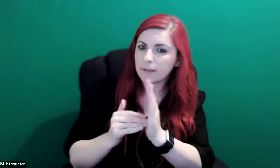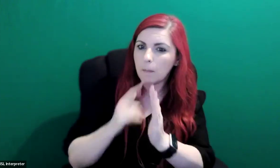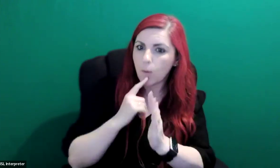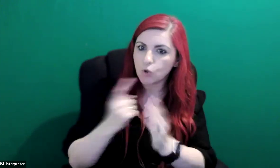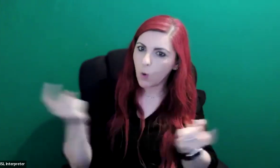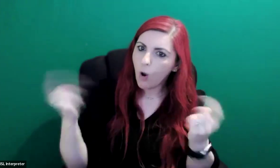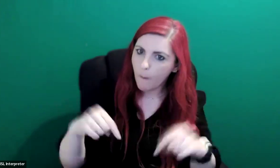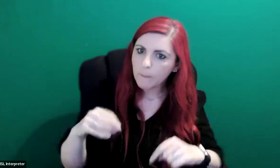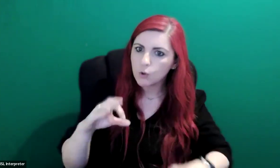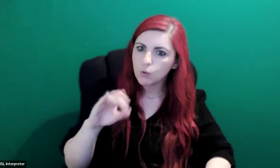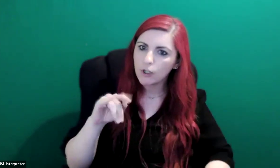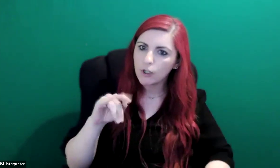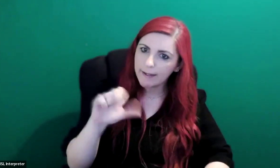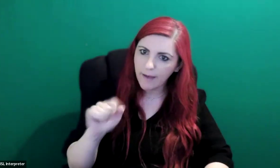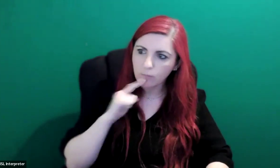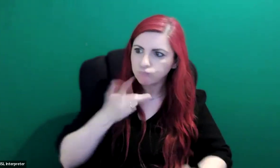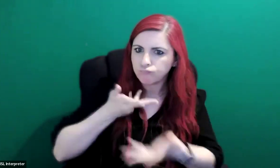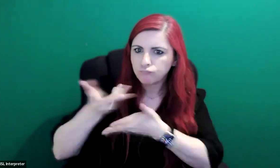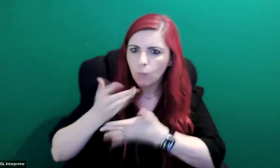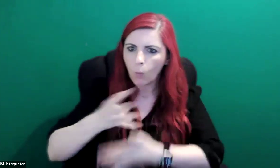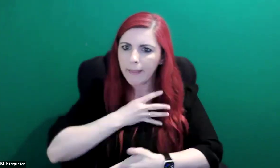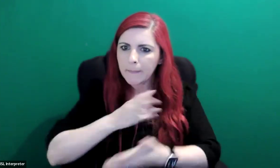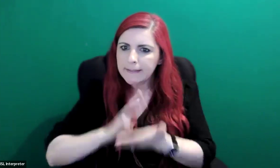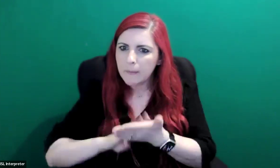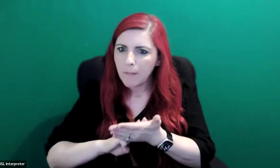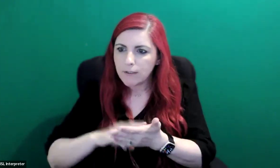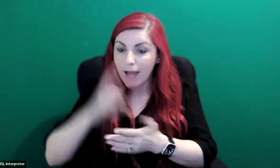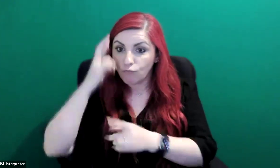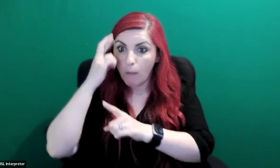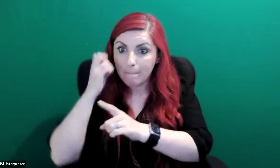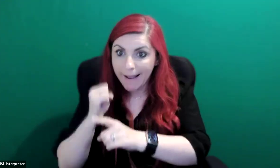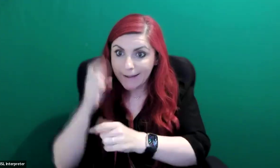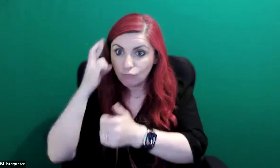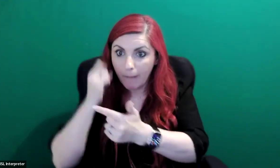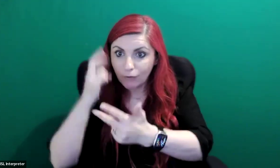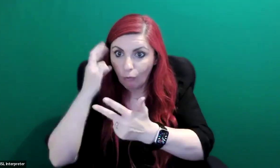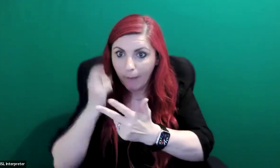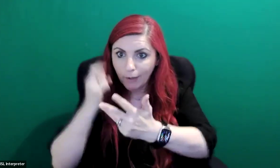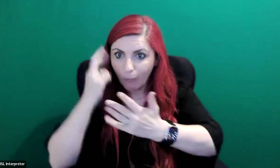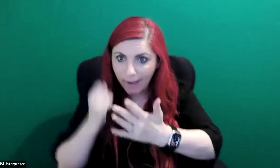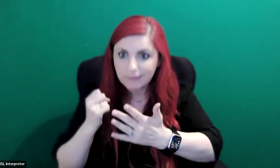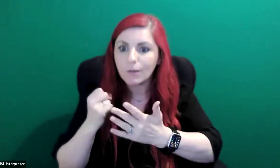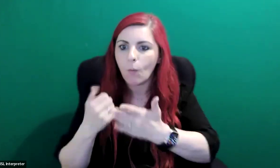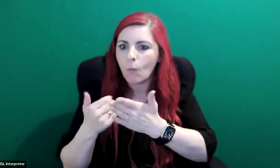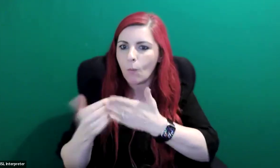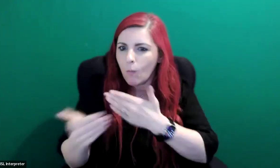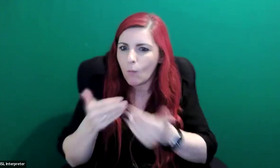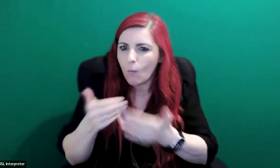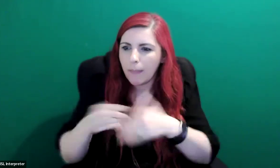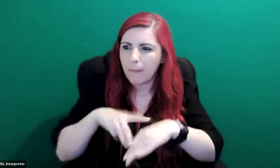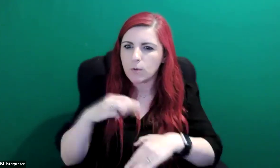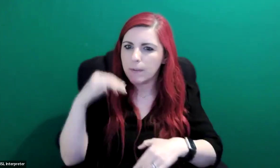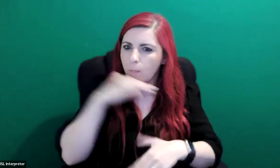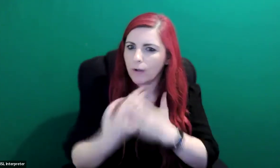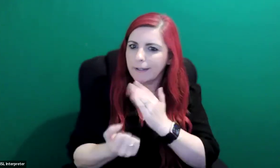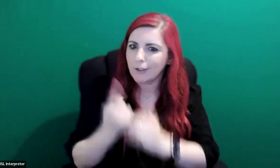to Geneva, talk to the committee members, and remind them what is the most important